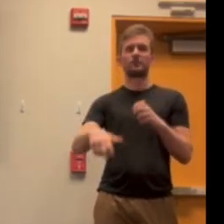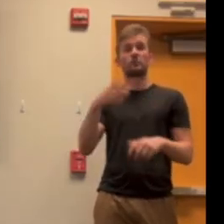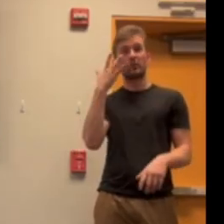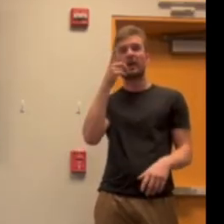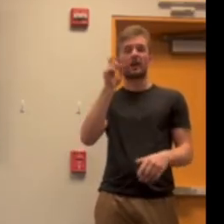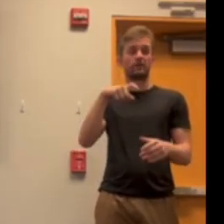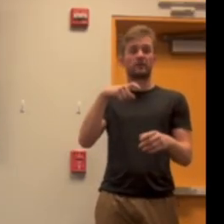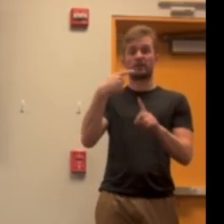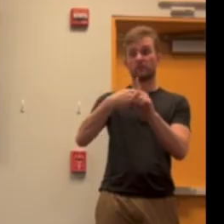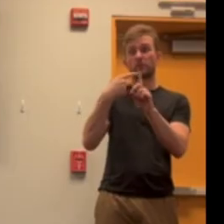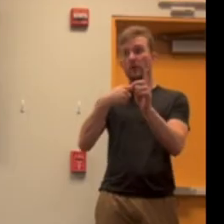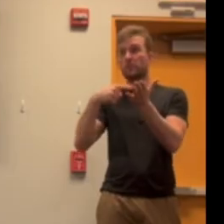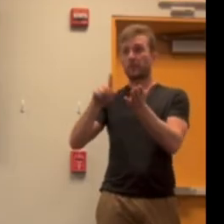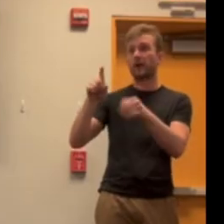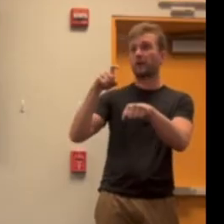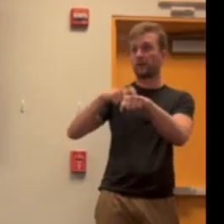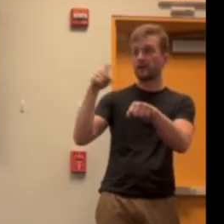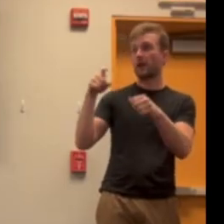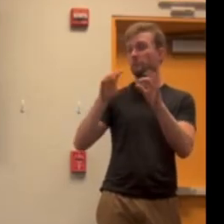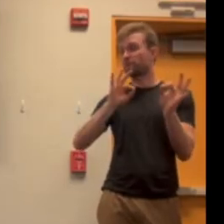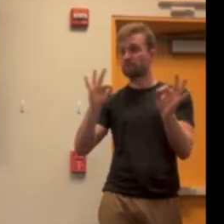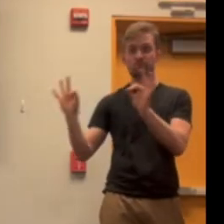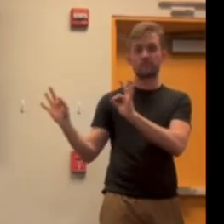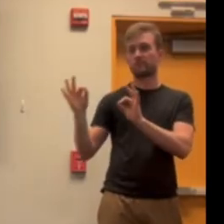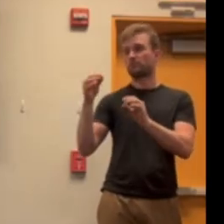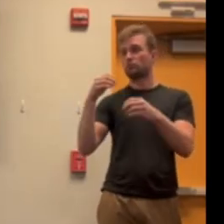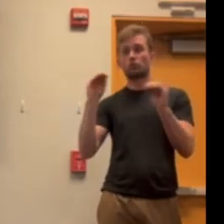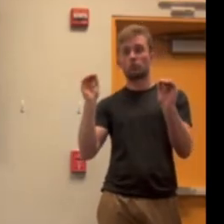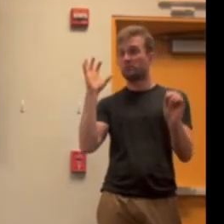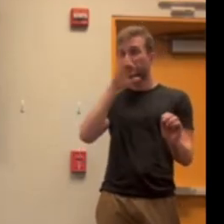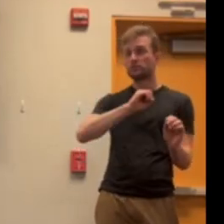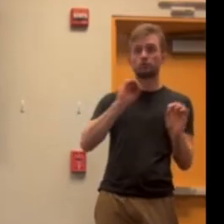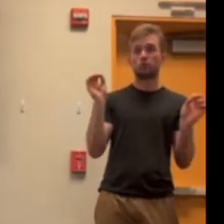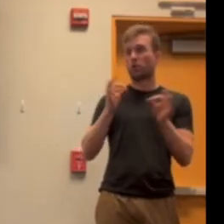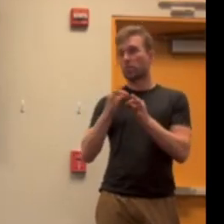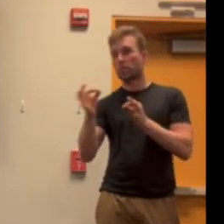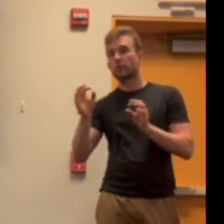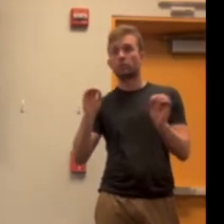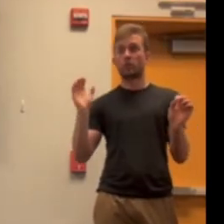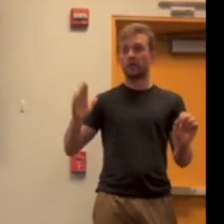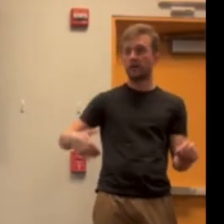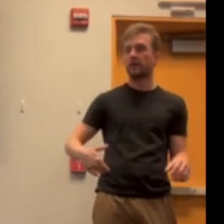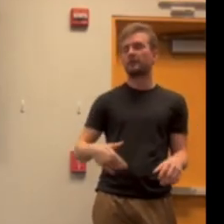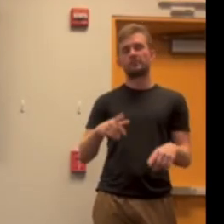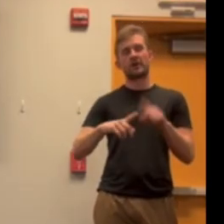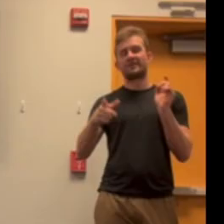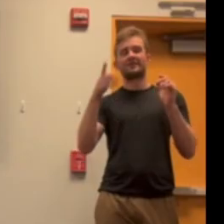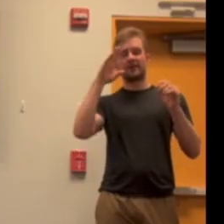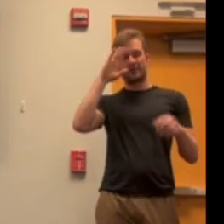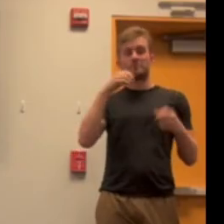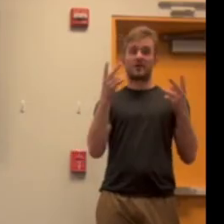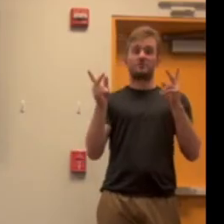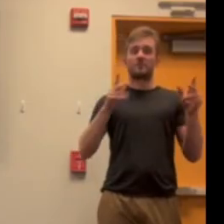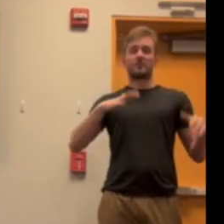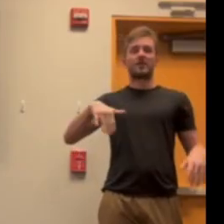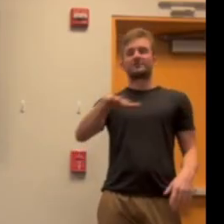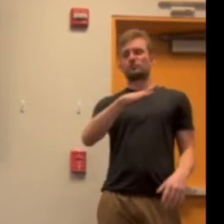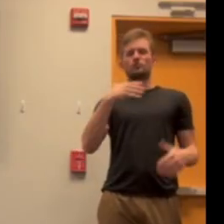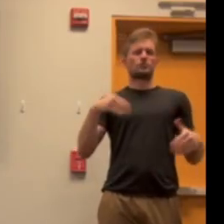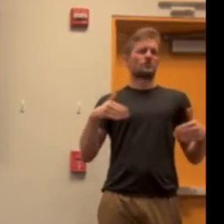ever. That's for sure. But people will go crazy trying to get the perfect score, and it's just not going to happen some days. If you can